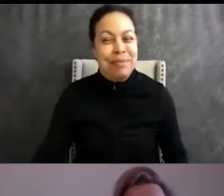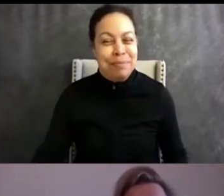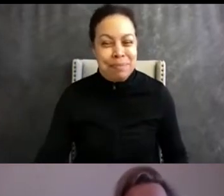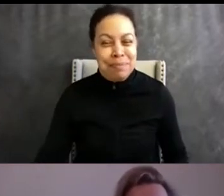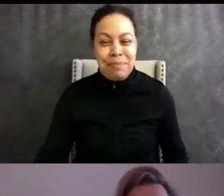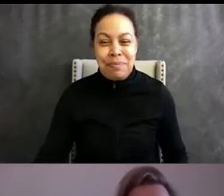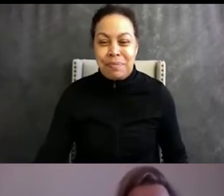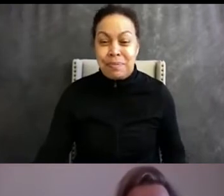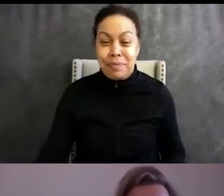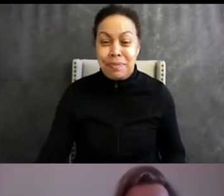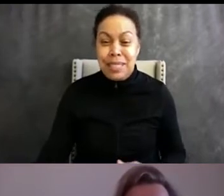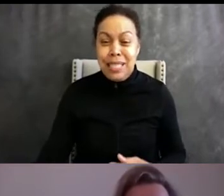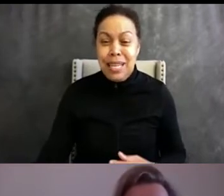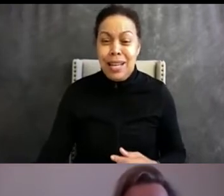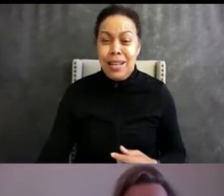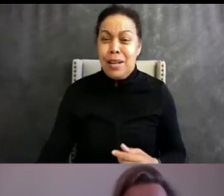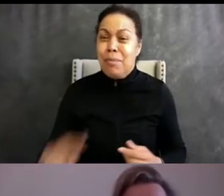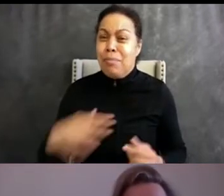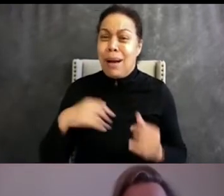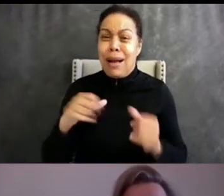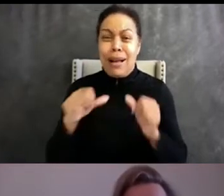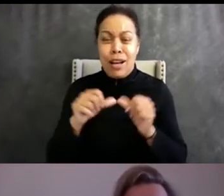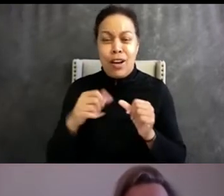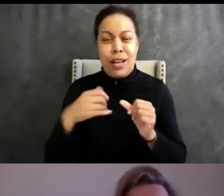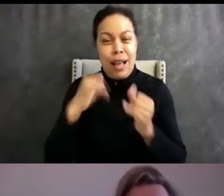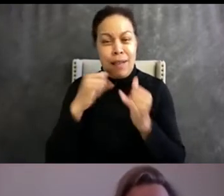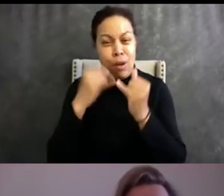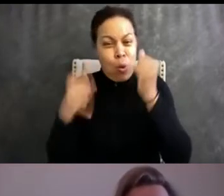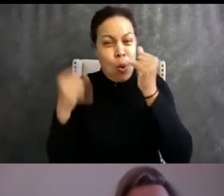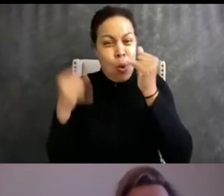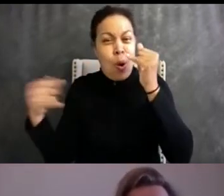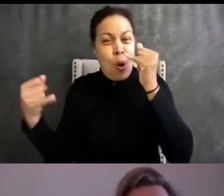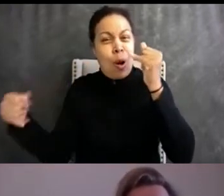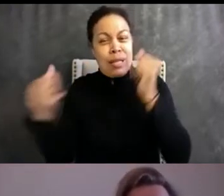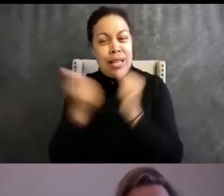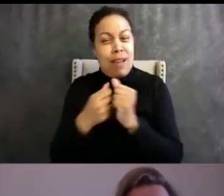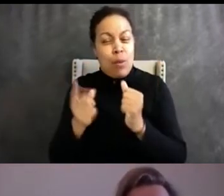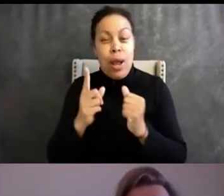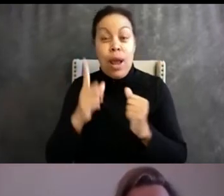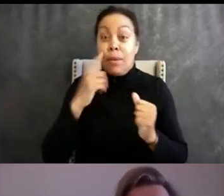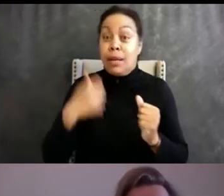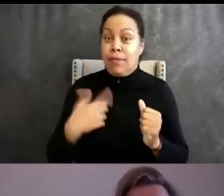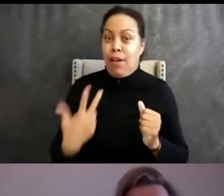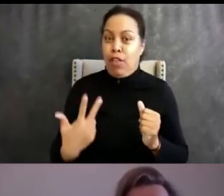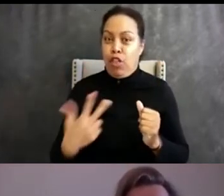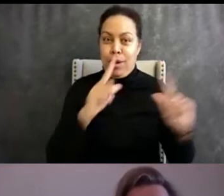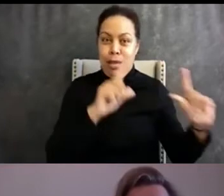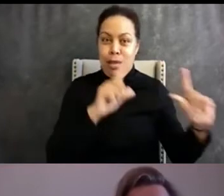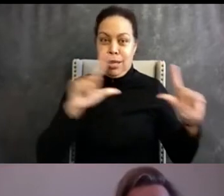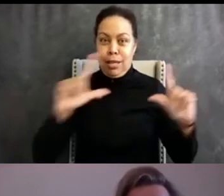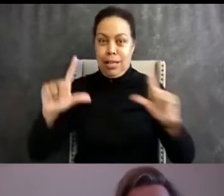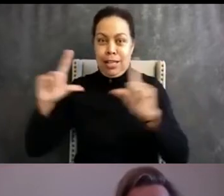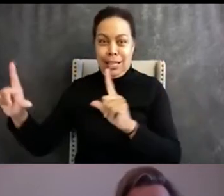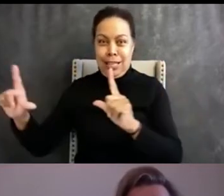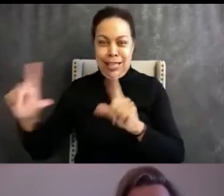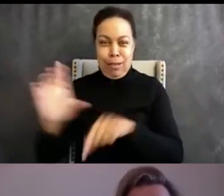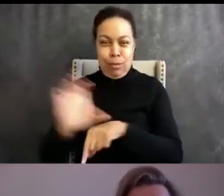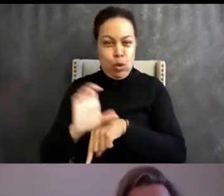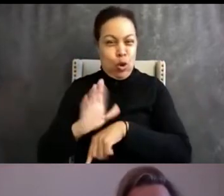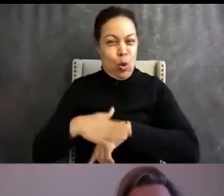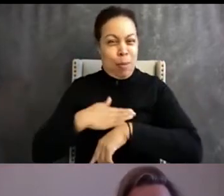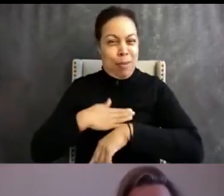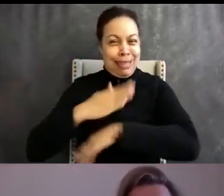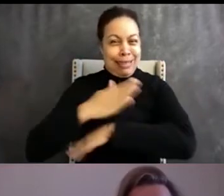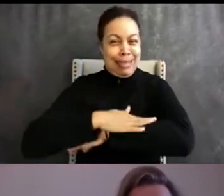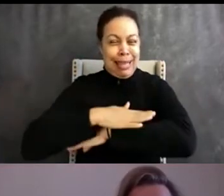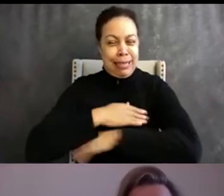a tangle of extension cords. I have 3 monitors on my desk, which tells you something about my mental state, I think. But I would